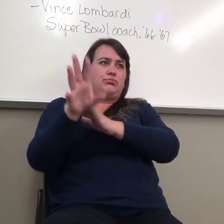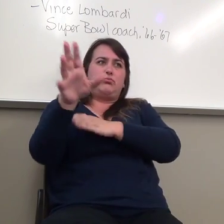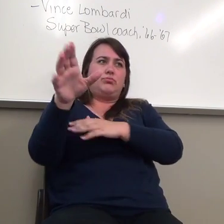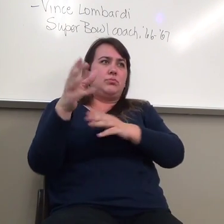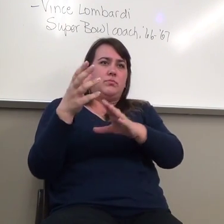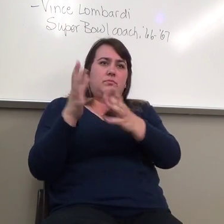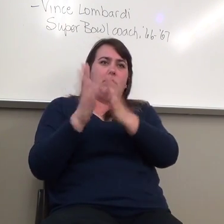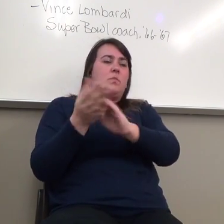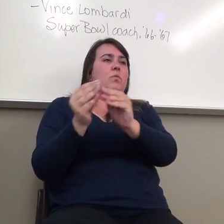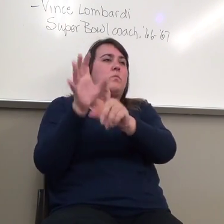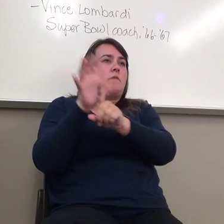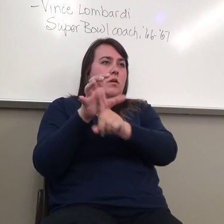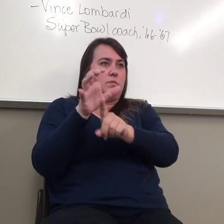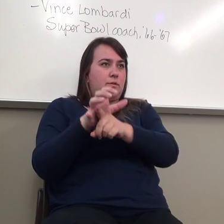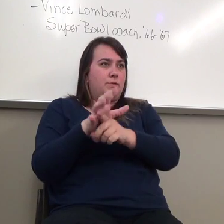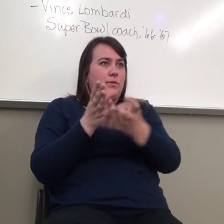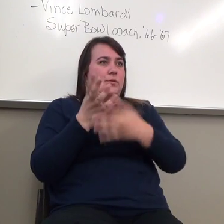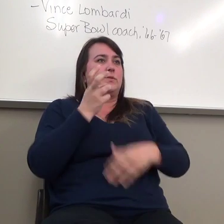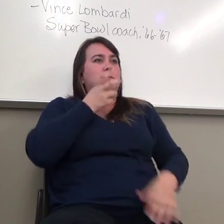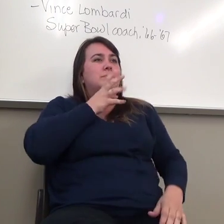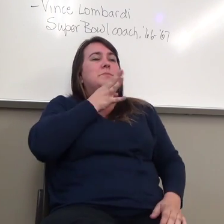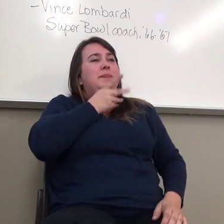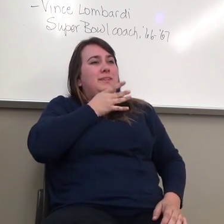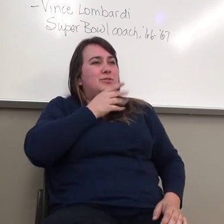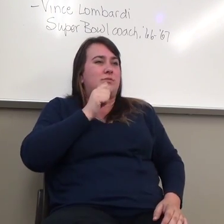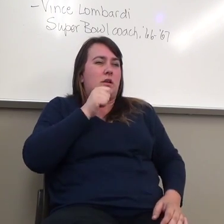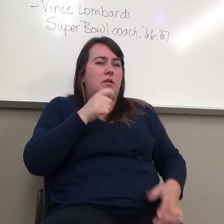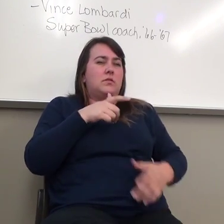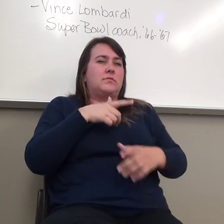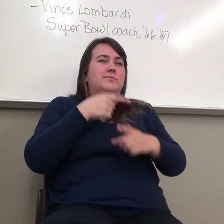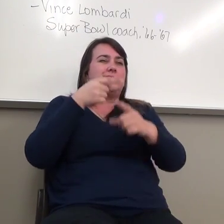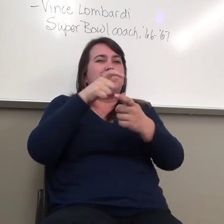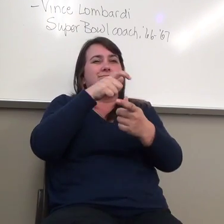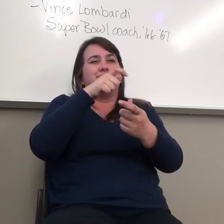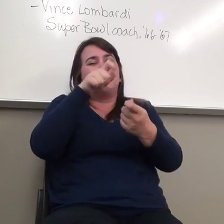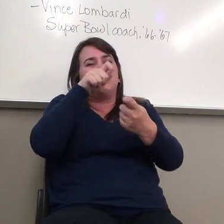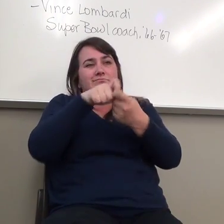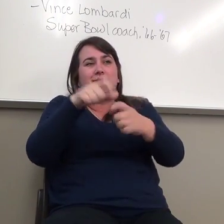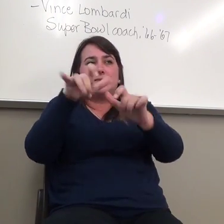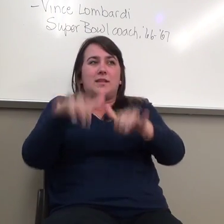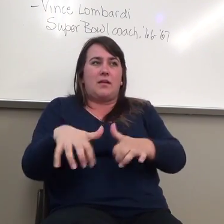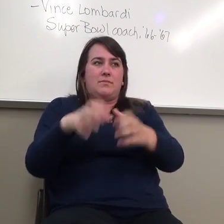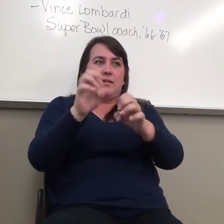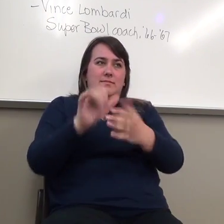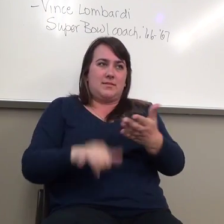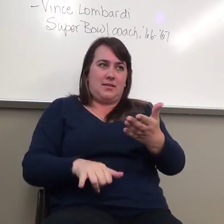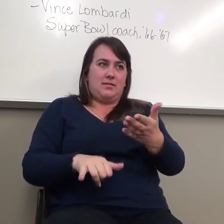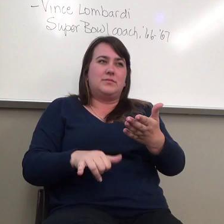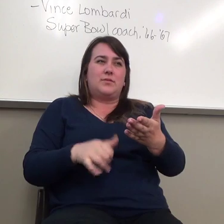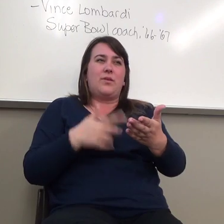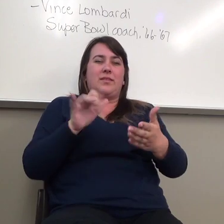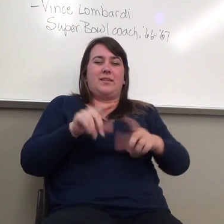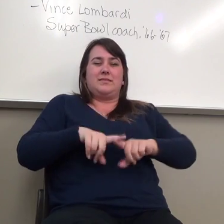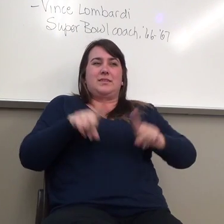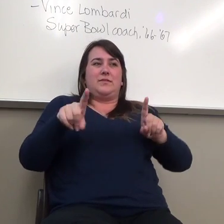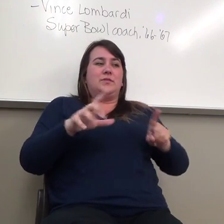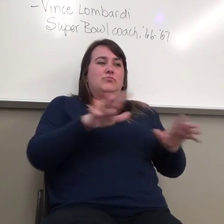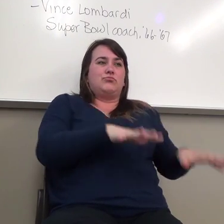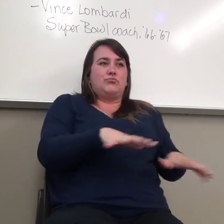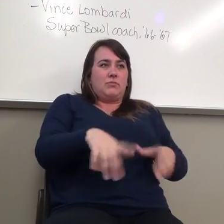we're looking for the difference between your informal spoken English and your formal written English. It's a back